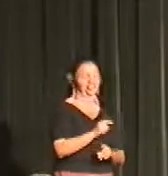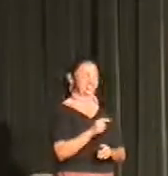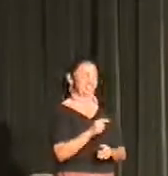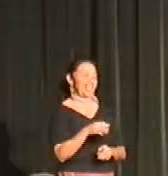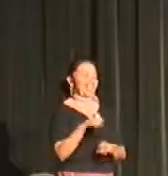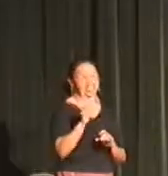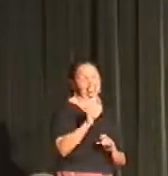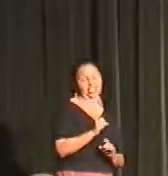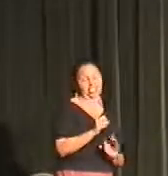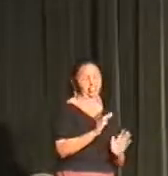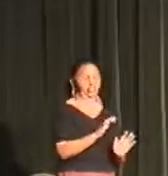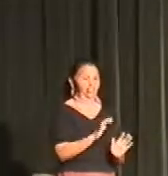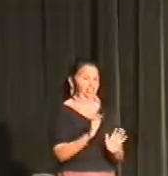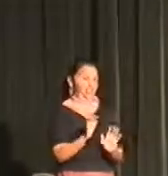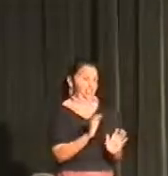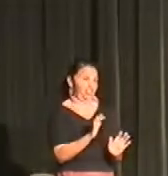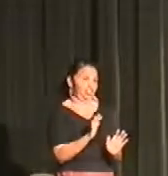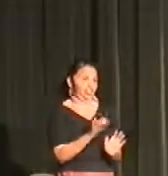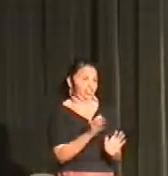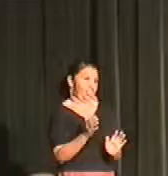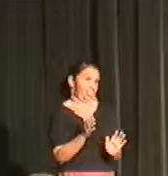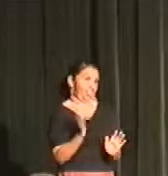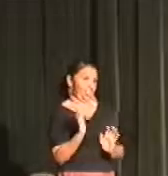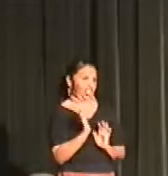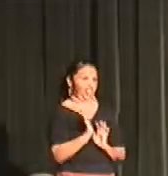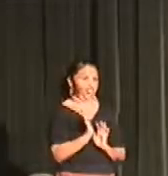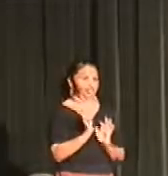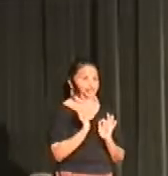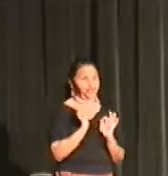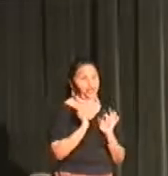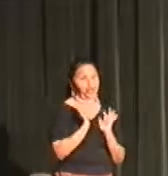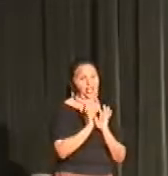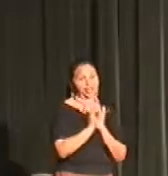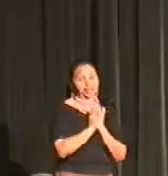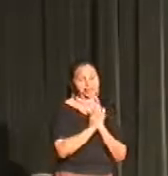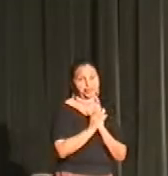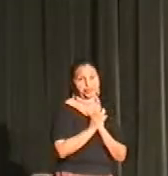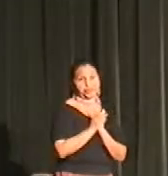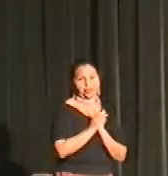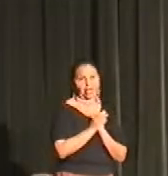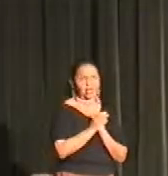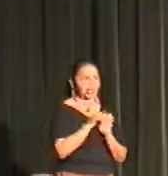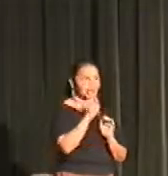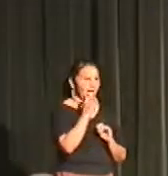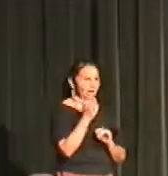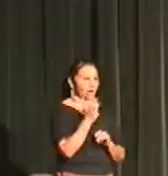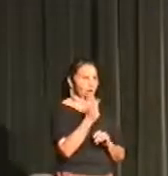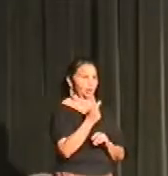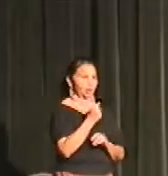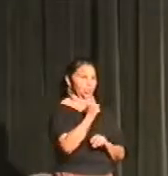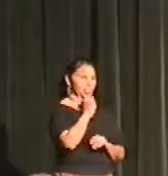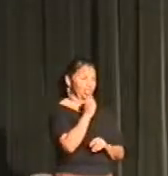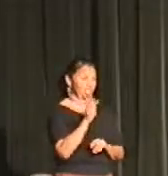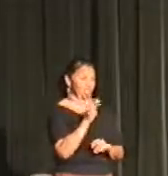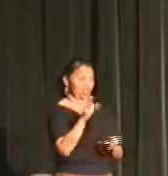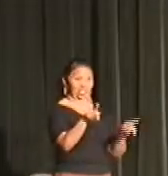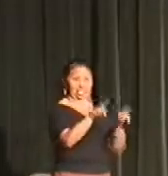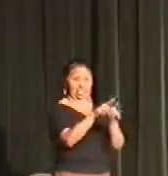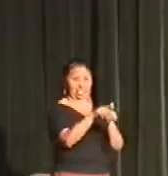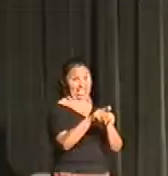And, you know, and not only did Gail not use the same words I was using, she didn't know